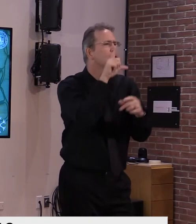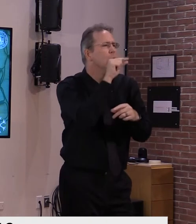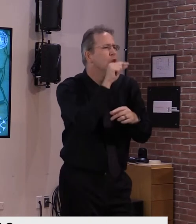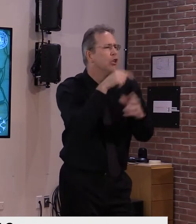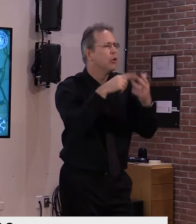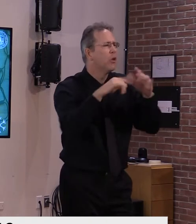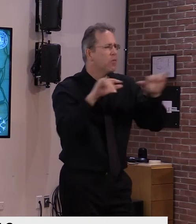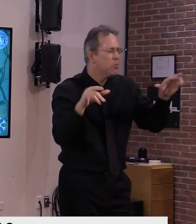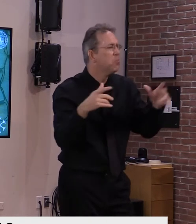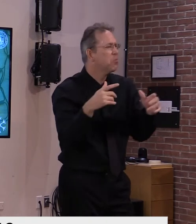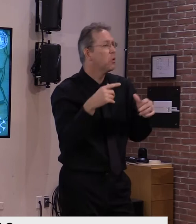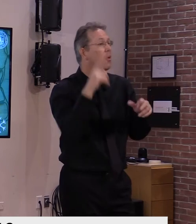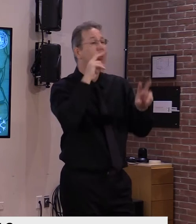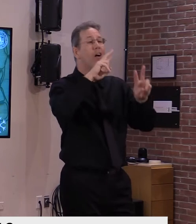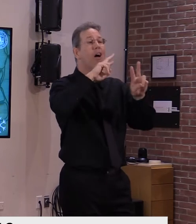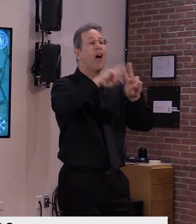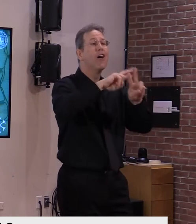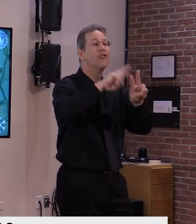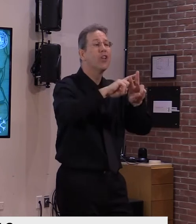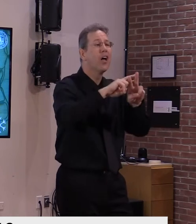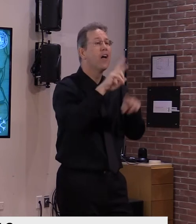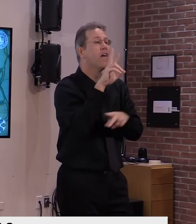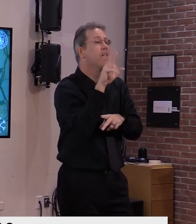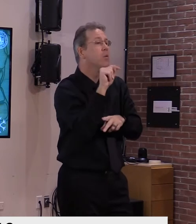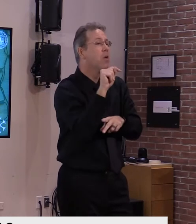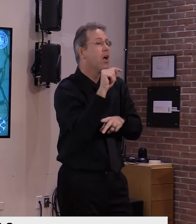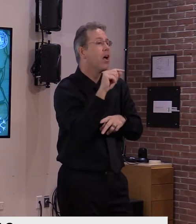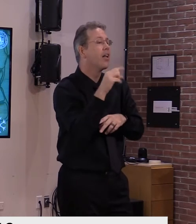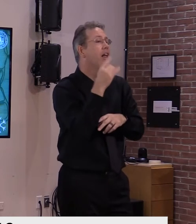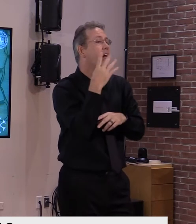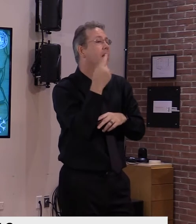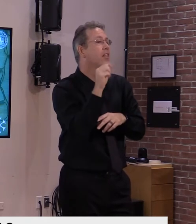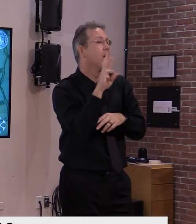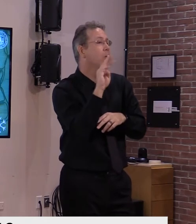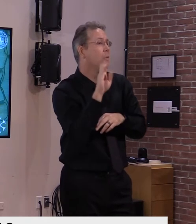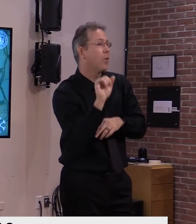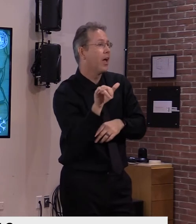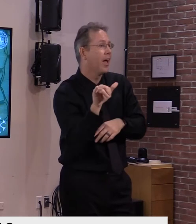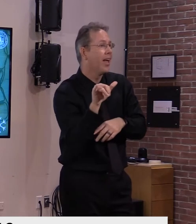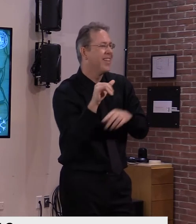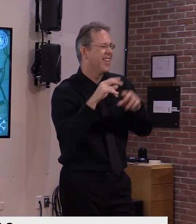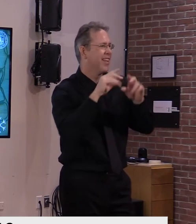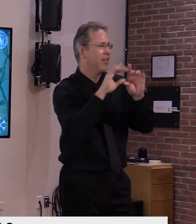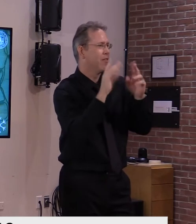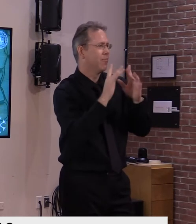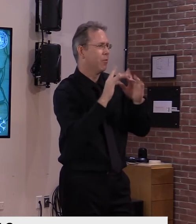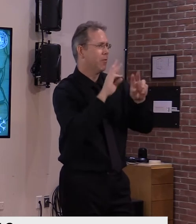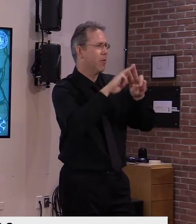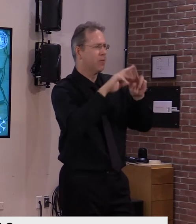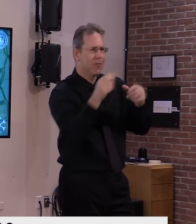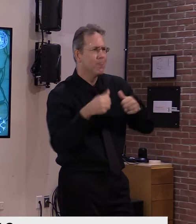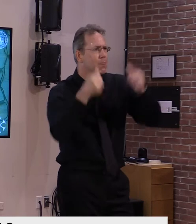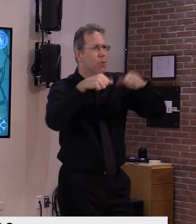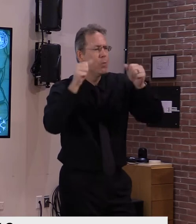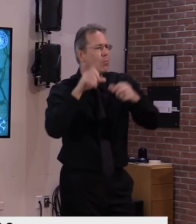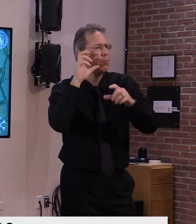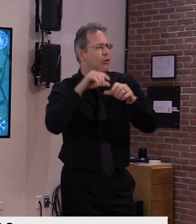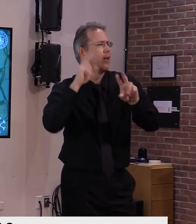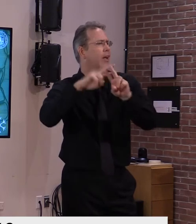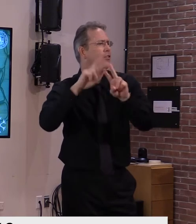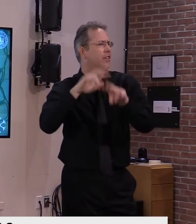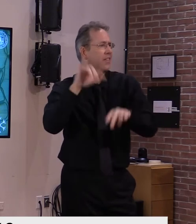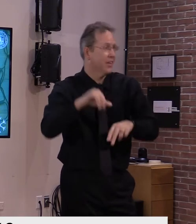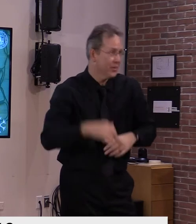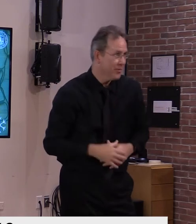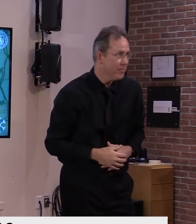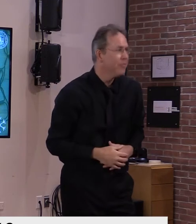VTLightsTheWay for the rest of the world to see. And we'll be working with businesses, nonprofits, and media partners to help us spread